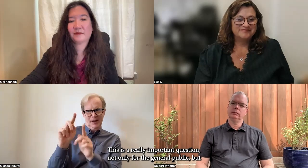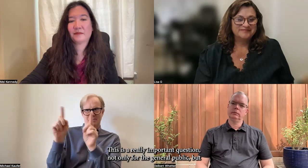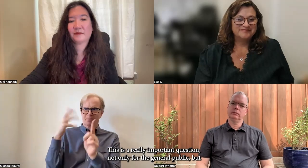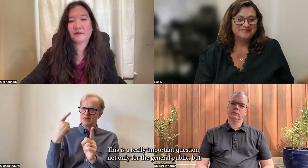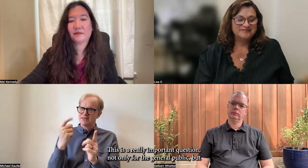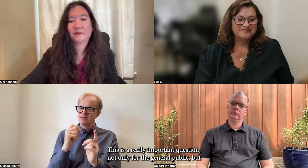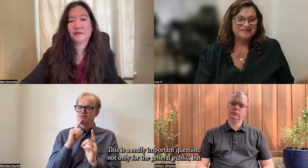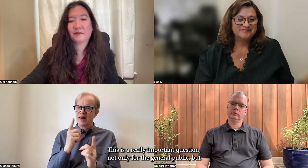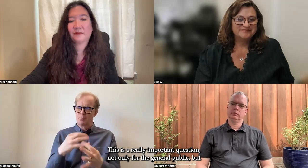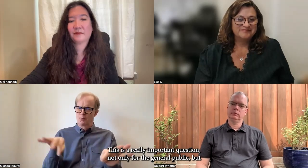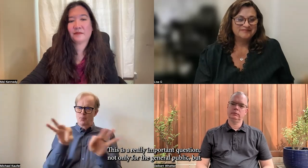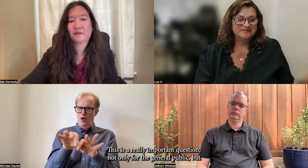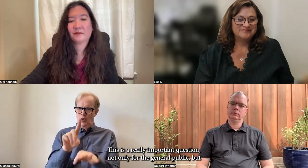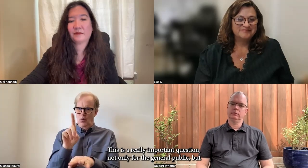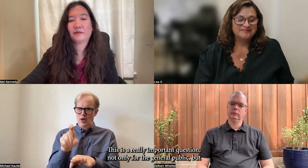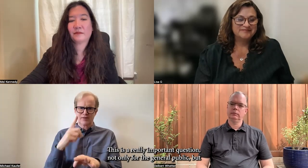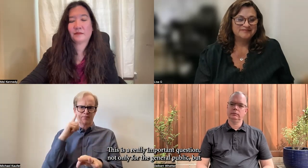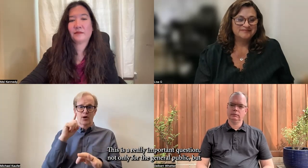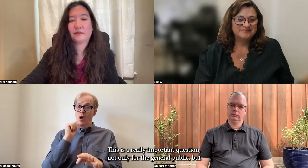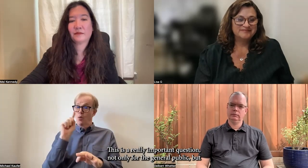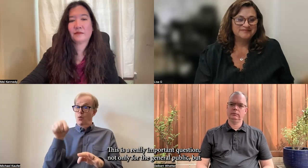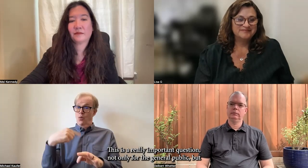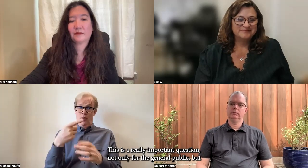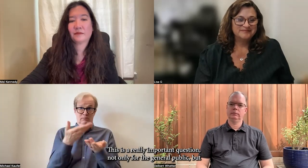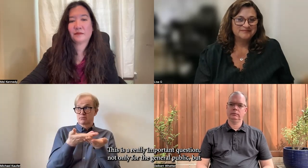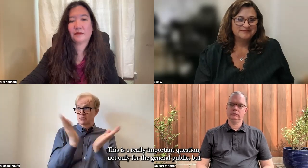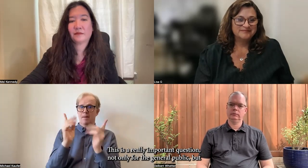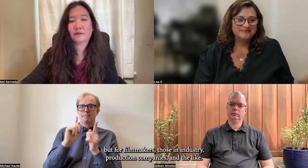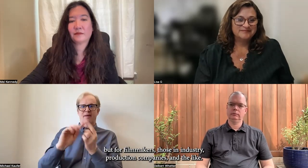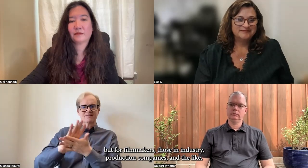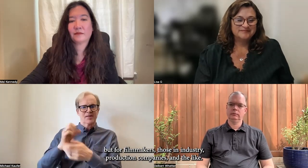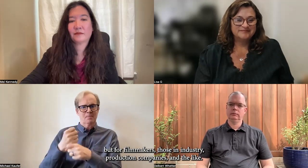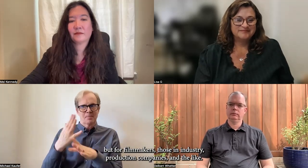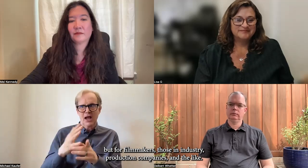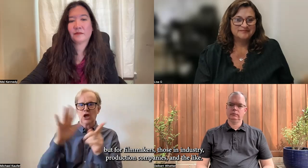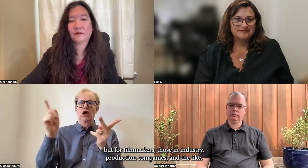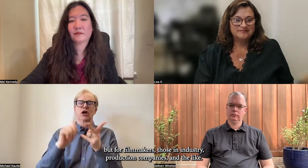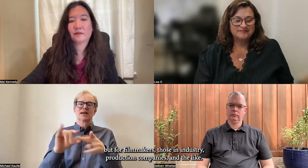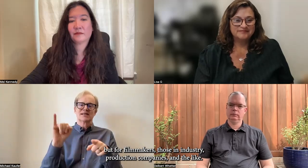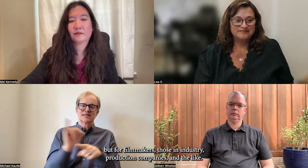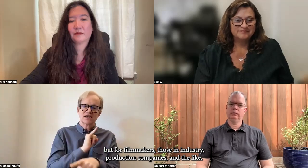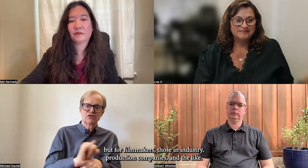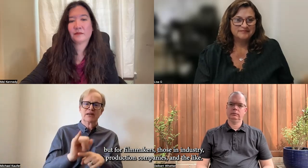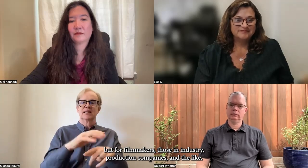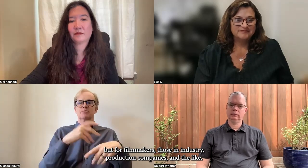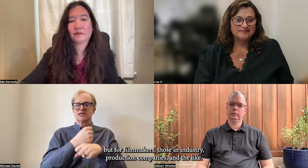This is a really important question, not only for the general public, but for filmmakers, those in industry,